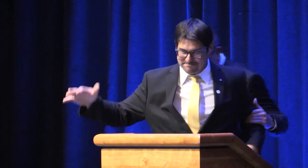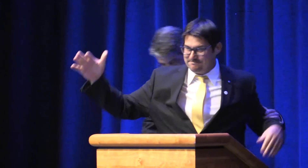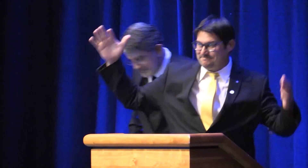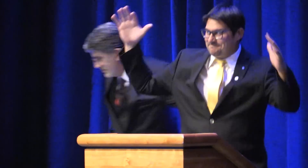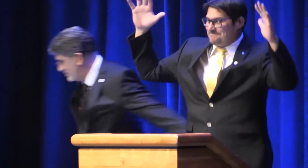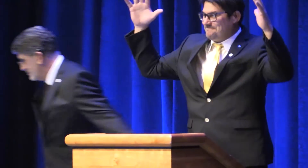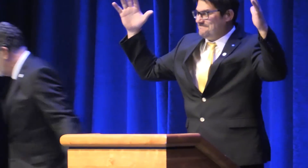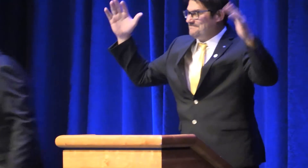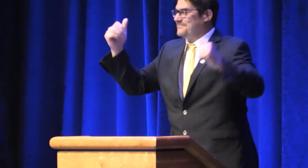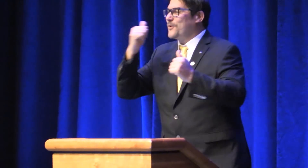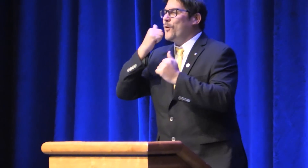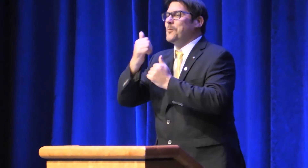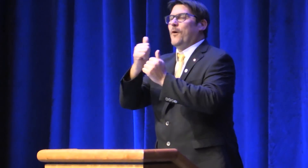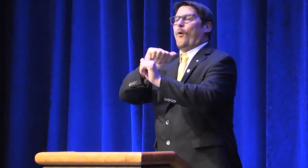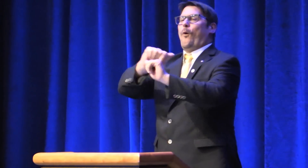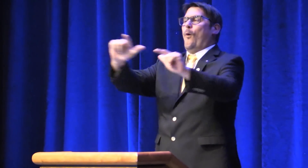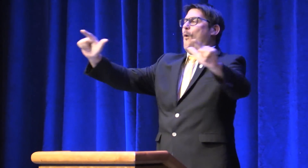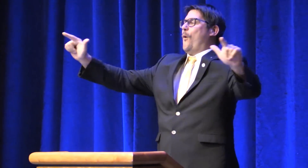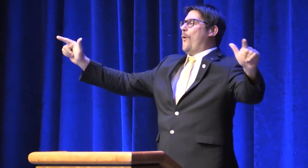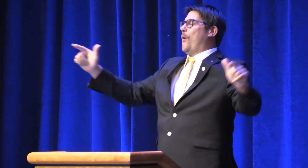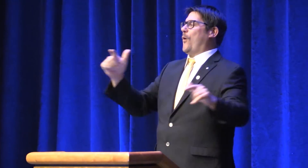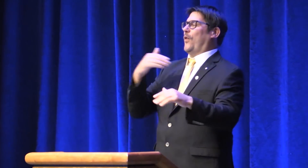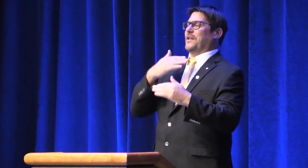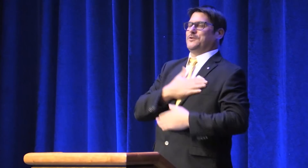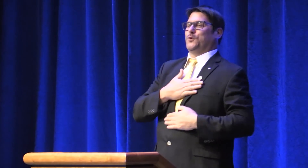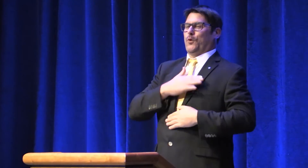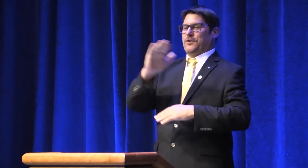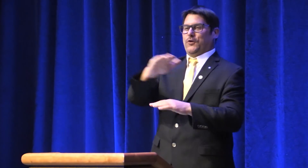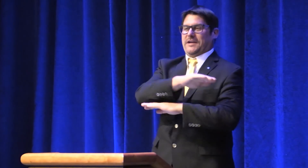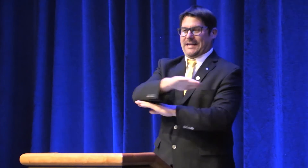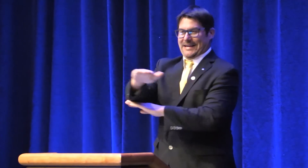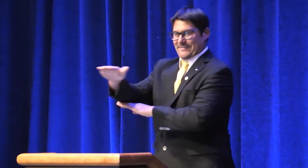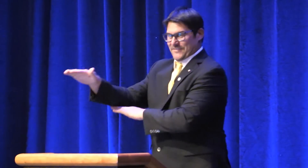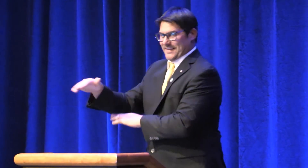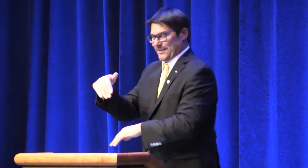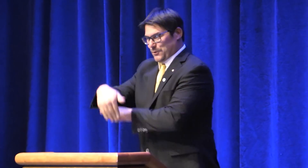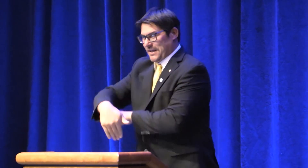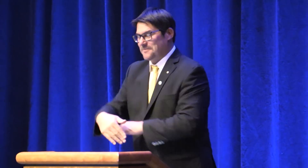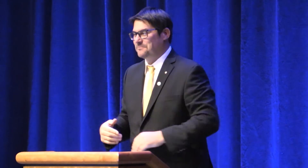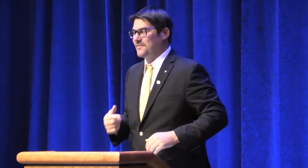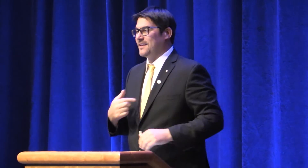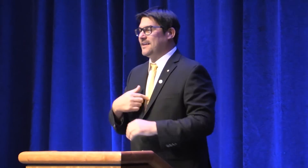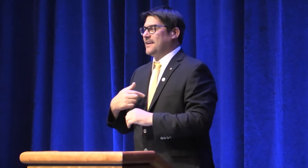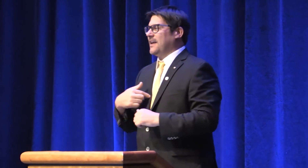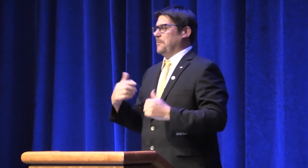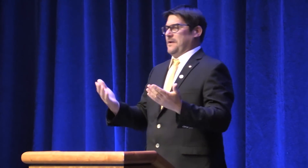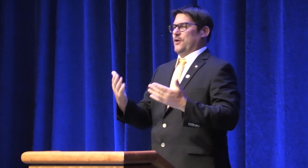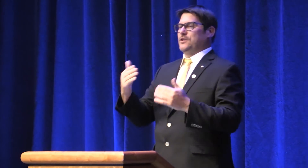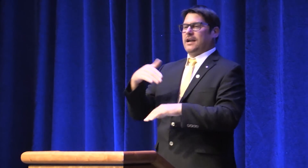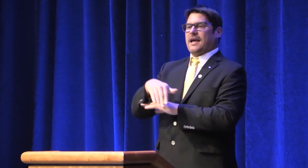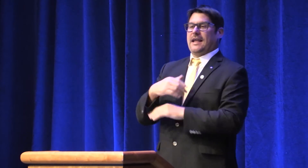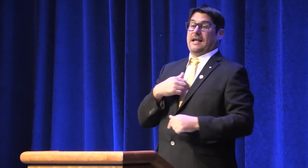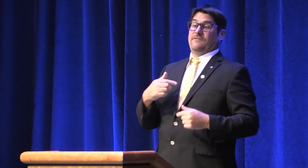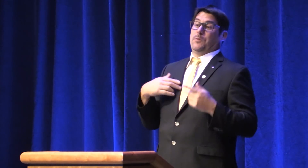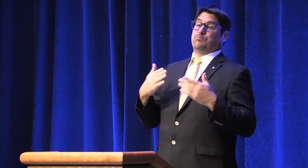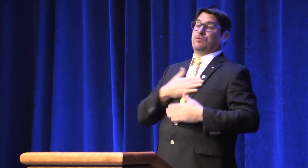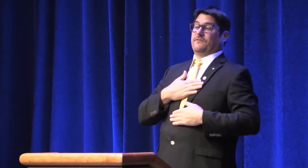Matt. Thank you, everyone. Really warm welcome, and I hope that you're enjoying your evening thus far.